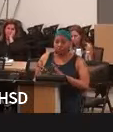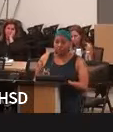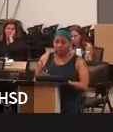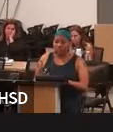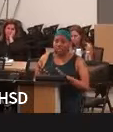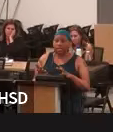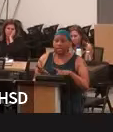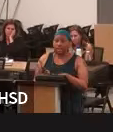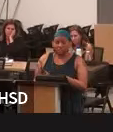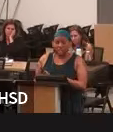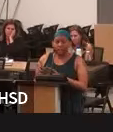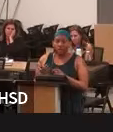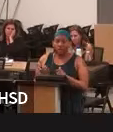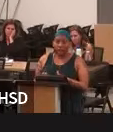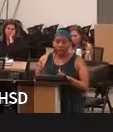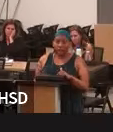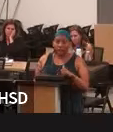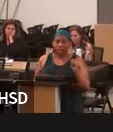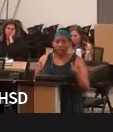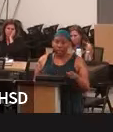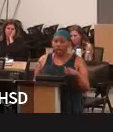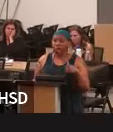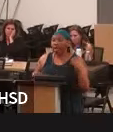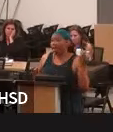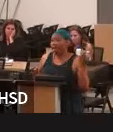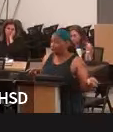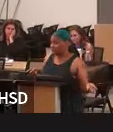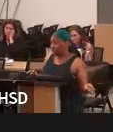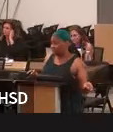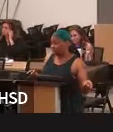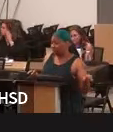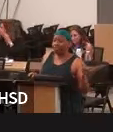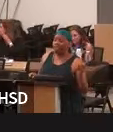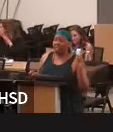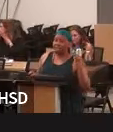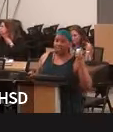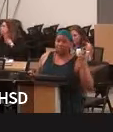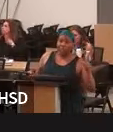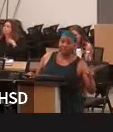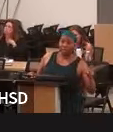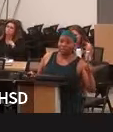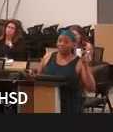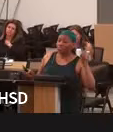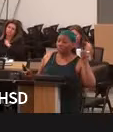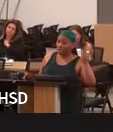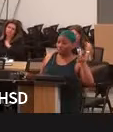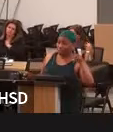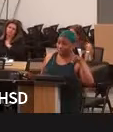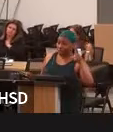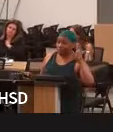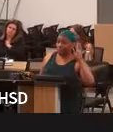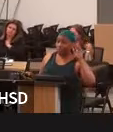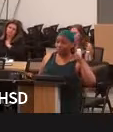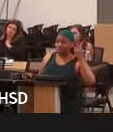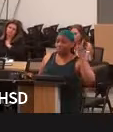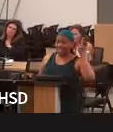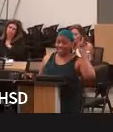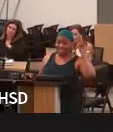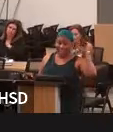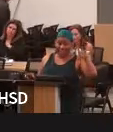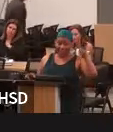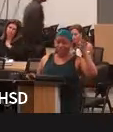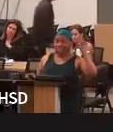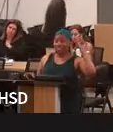LCAP, Mills, San Mateo, Aragon, Hillsdale, and Peninsula. Shout out to Mills. We had the most people there. We have the most